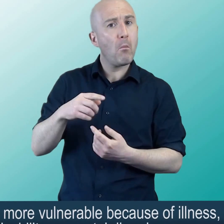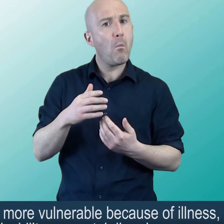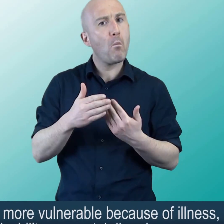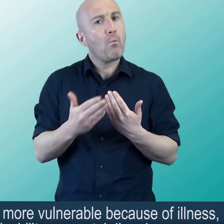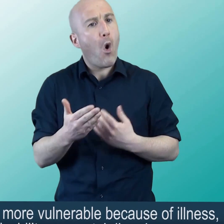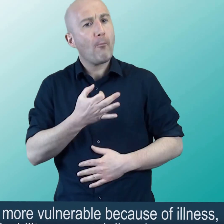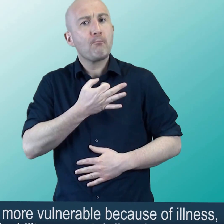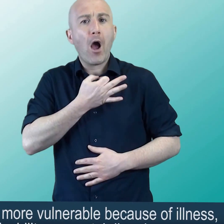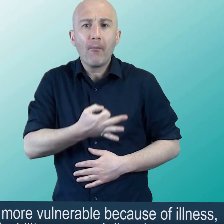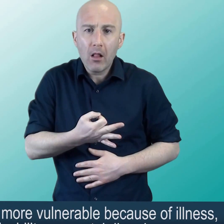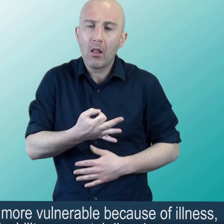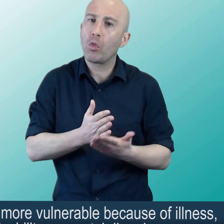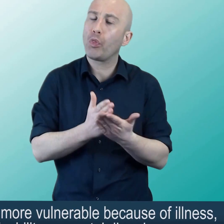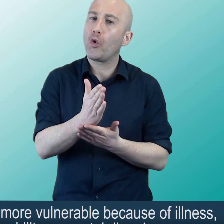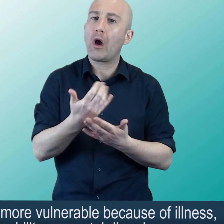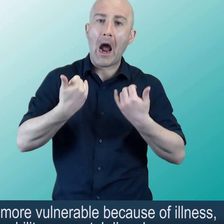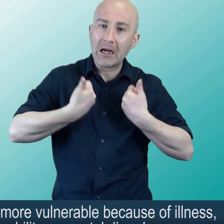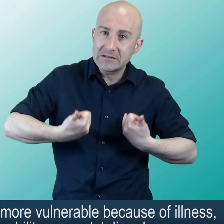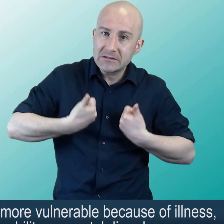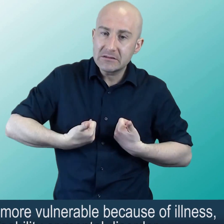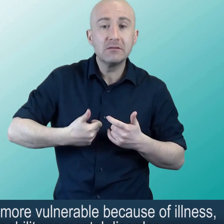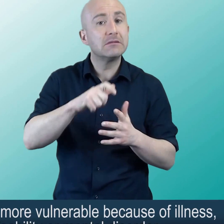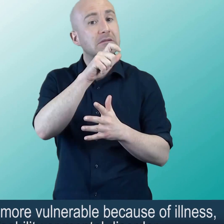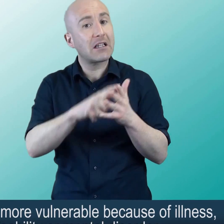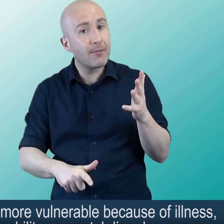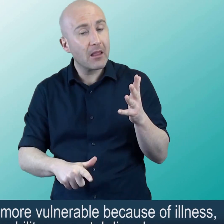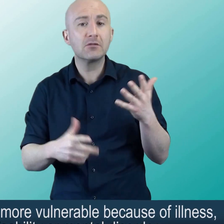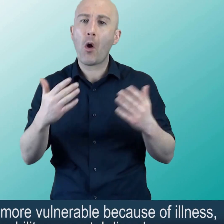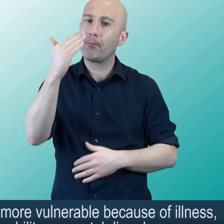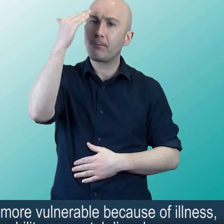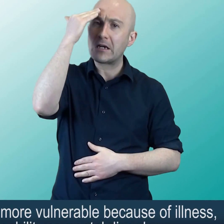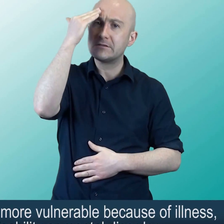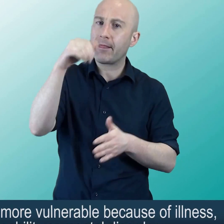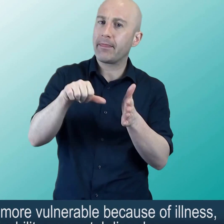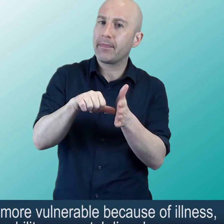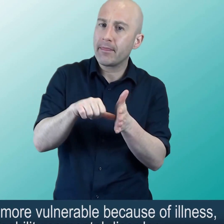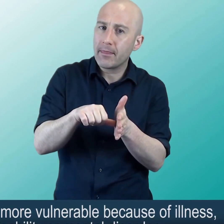who are more vulnerable because of illness, disability or mental disorder.